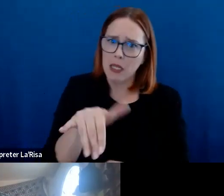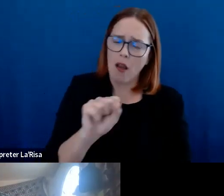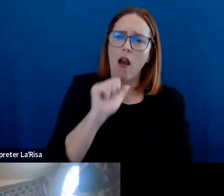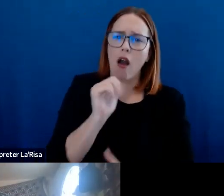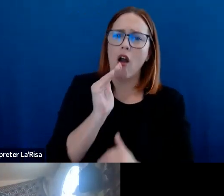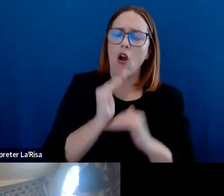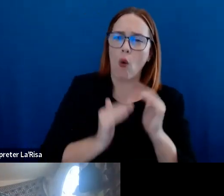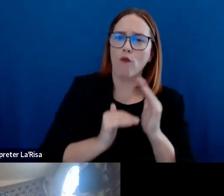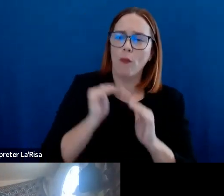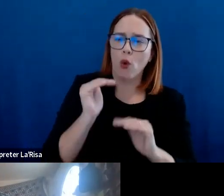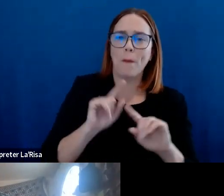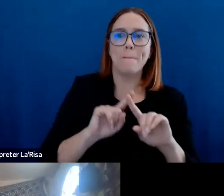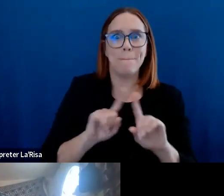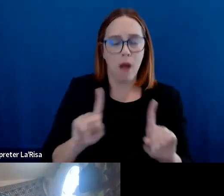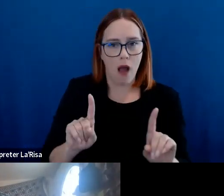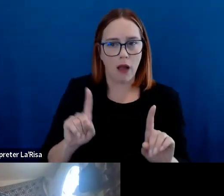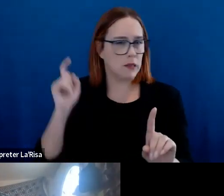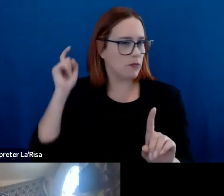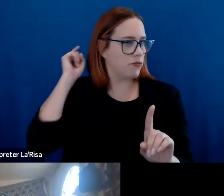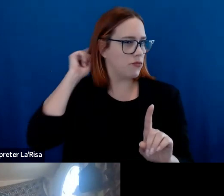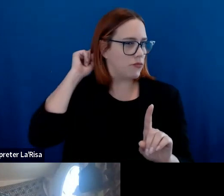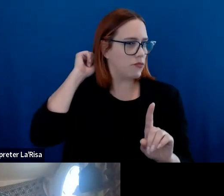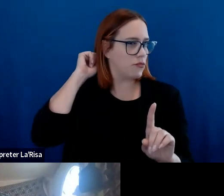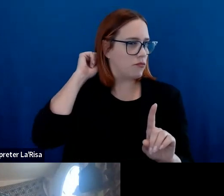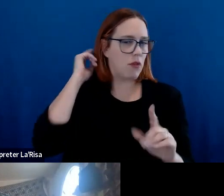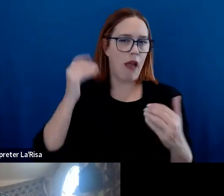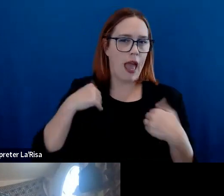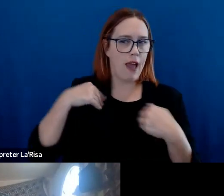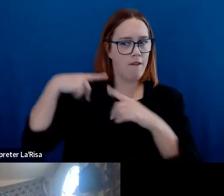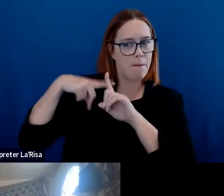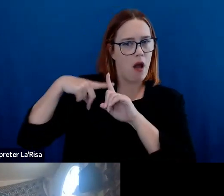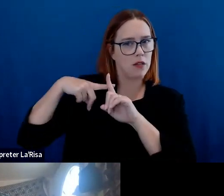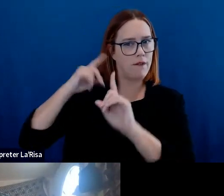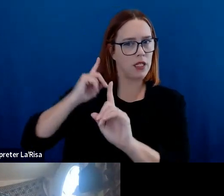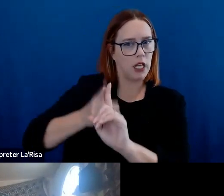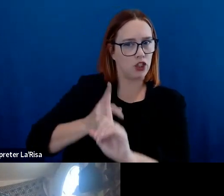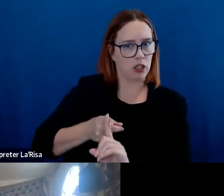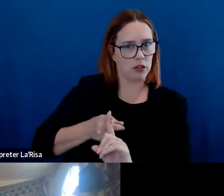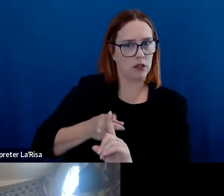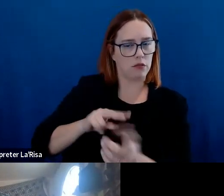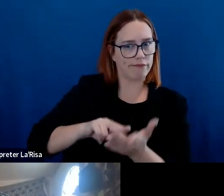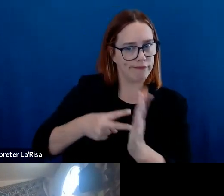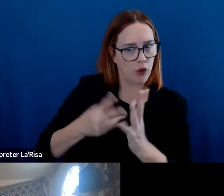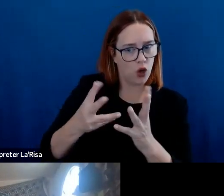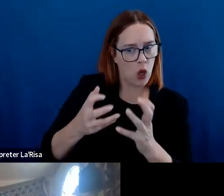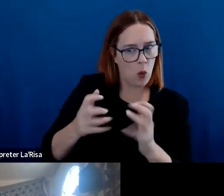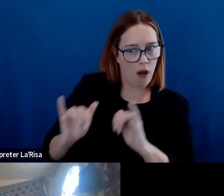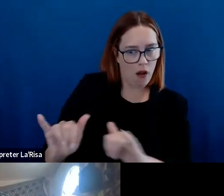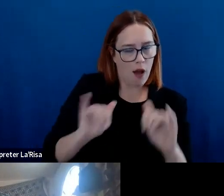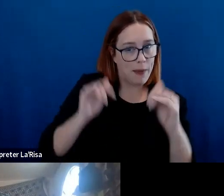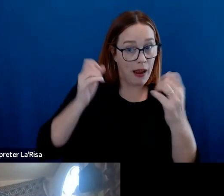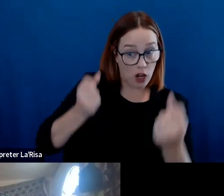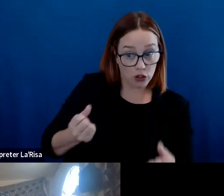in the best intent possible to come to a common understanding of what we need to accomplish together.